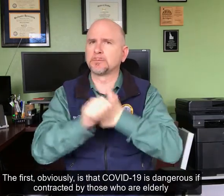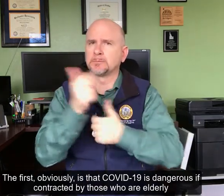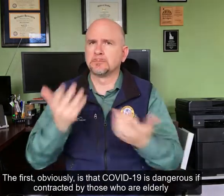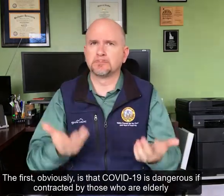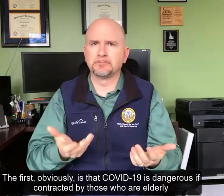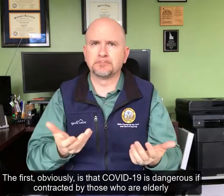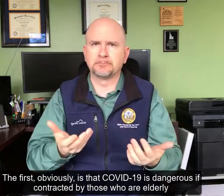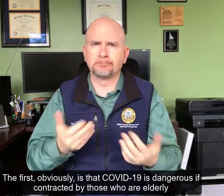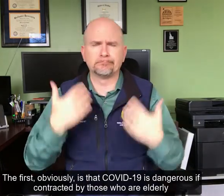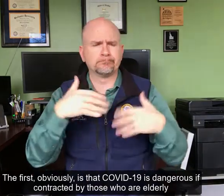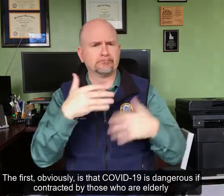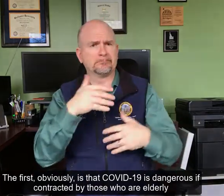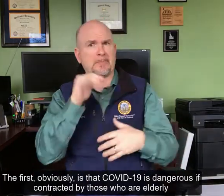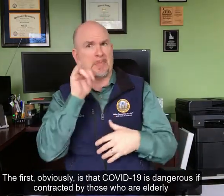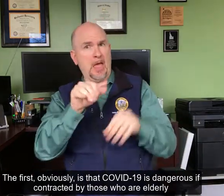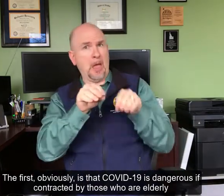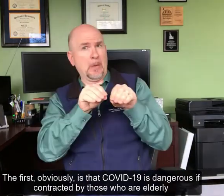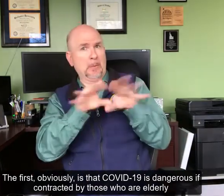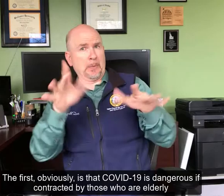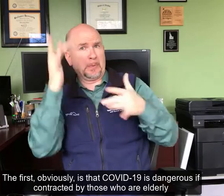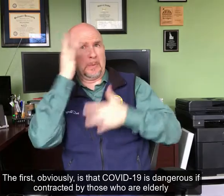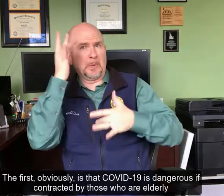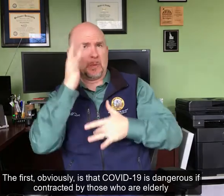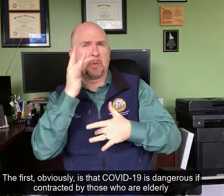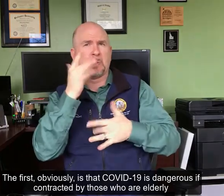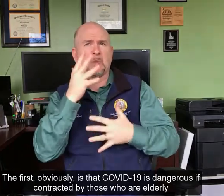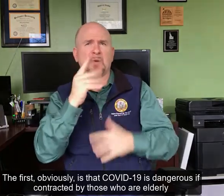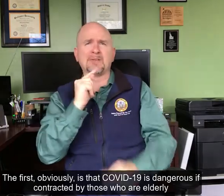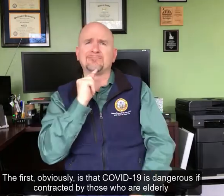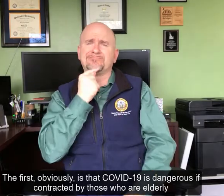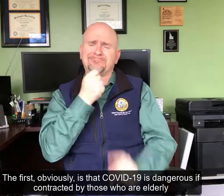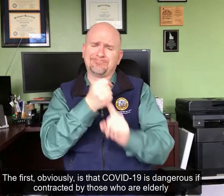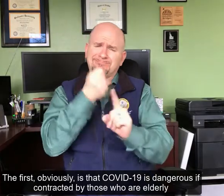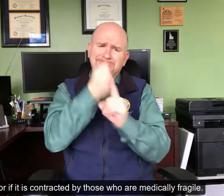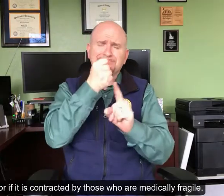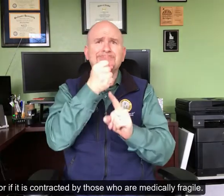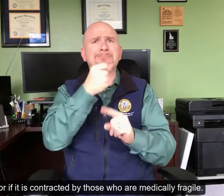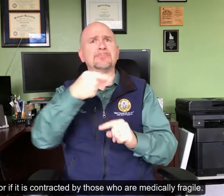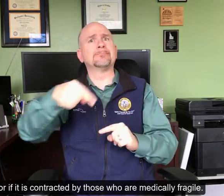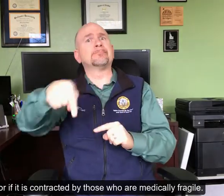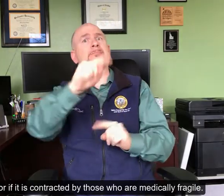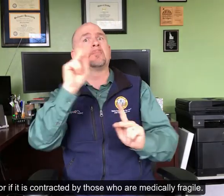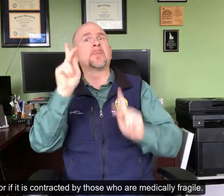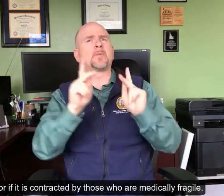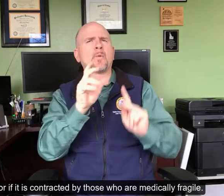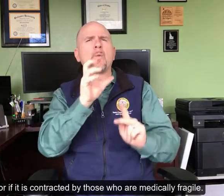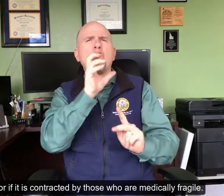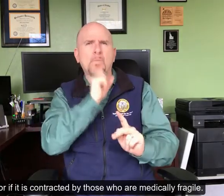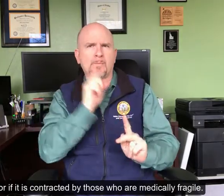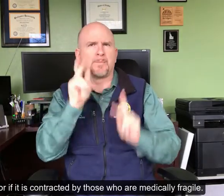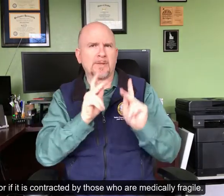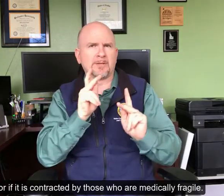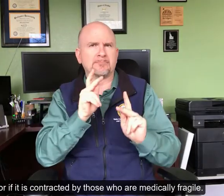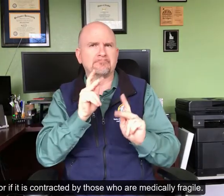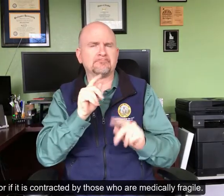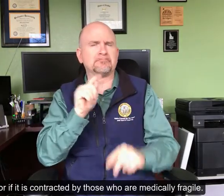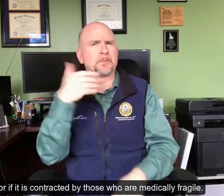COVID-19 is dangerous if contracted by those who are elderly or if it is contracted by those who are medically fragile.